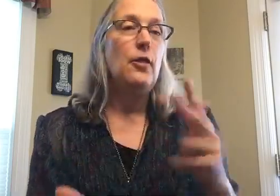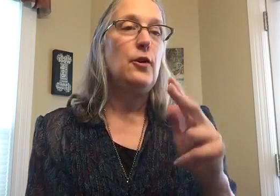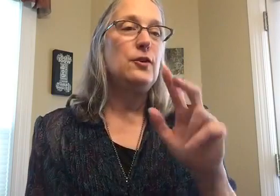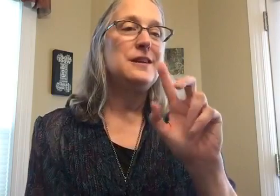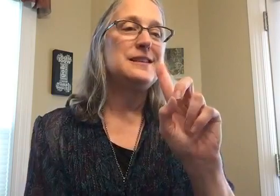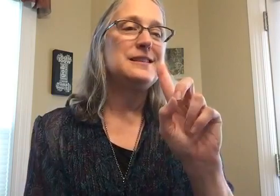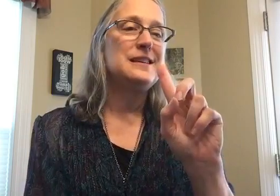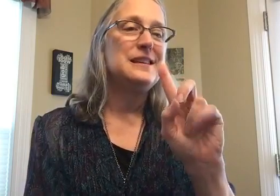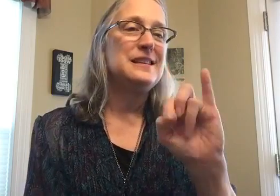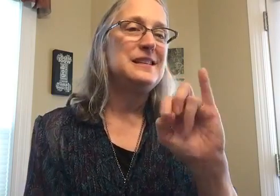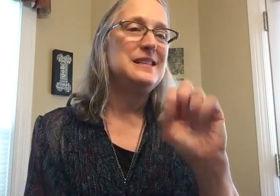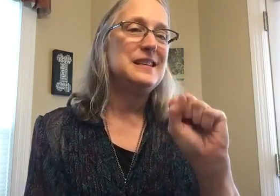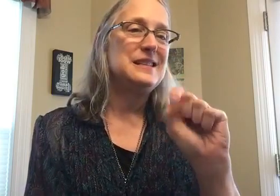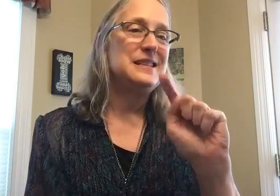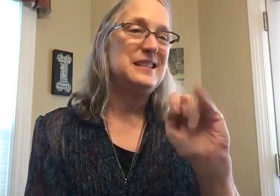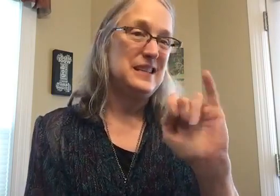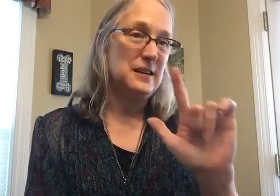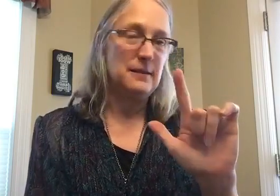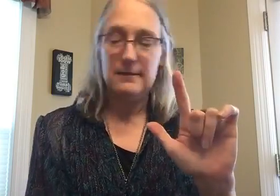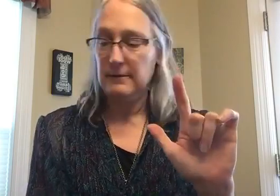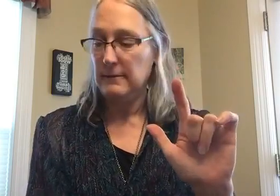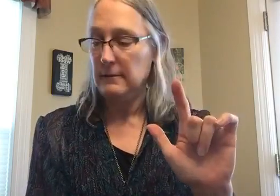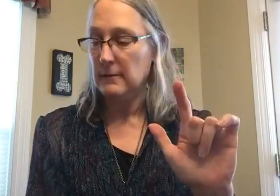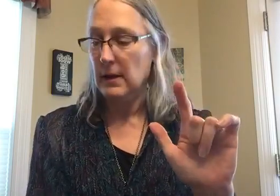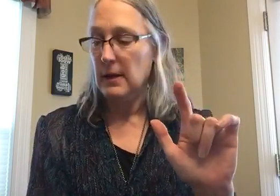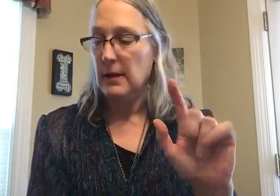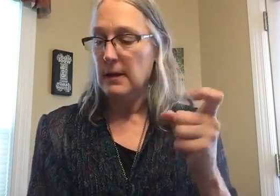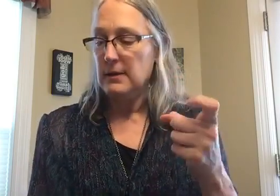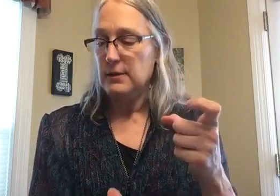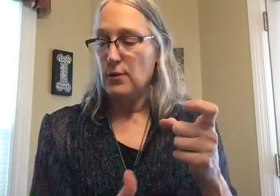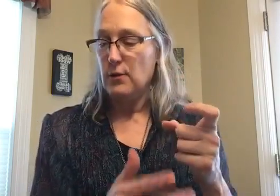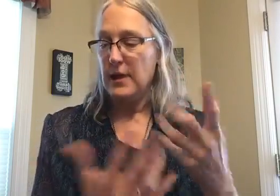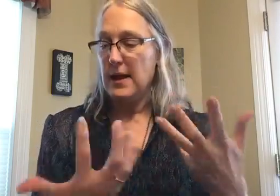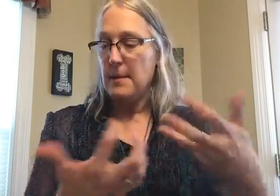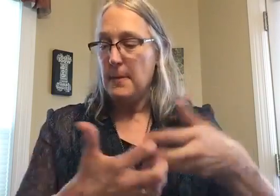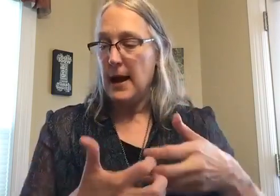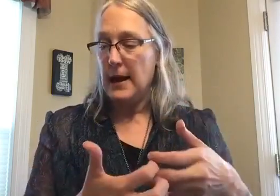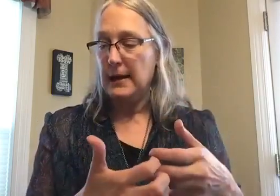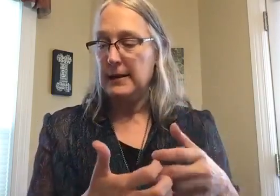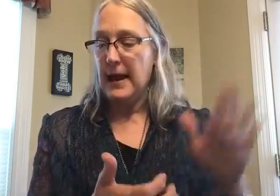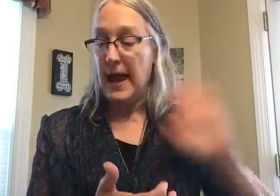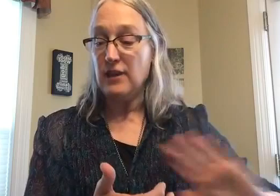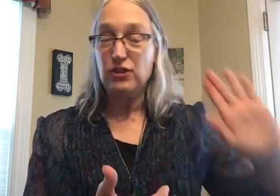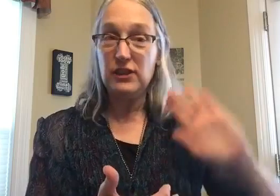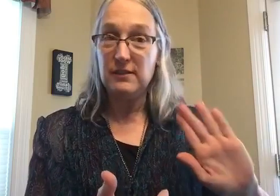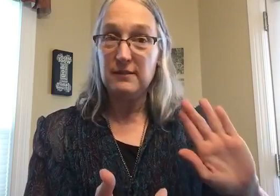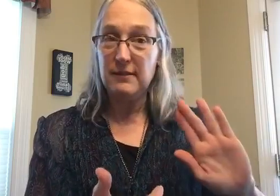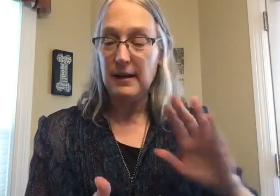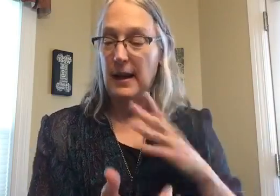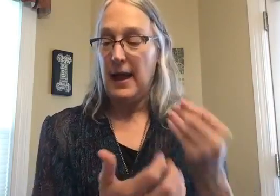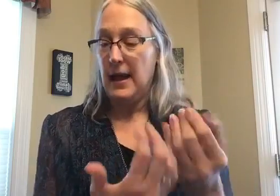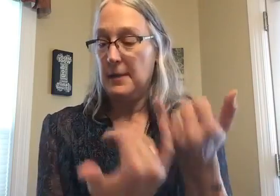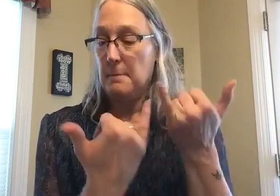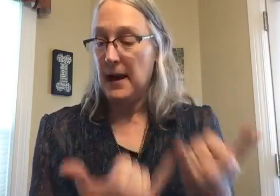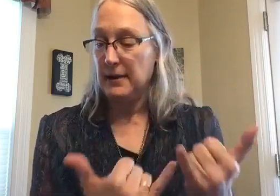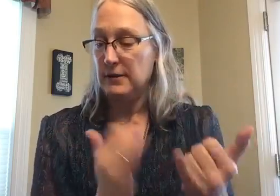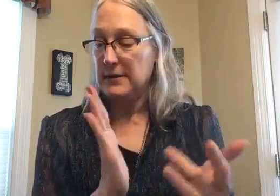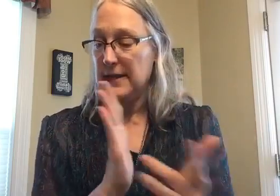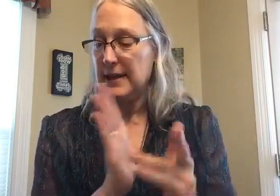Third is distill. So they combined ancient and modern